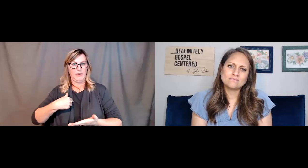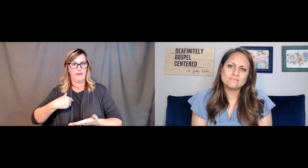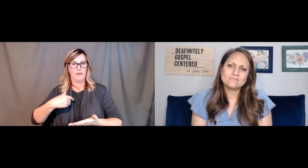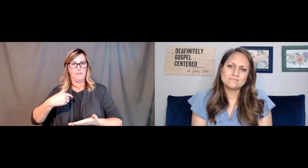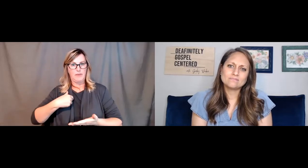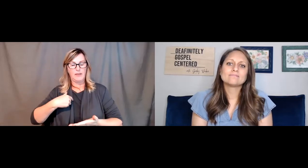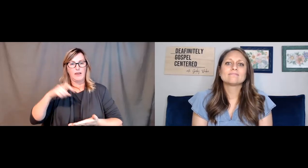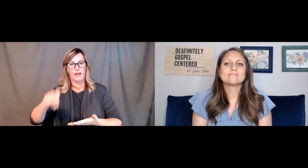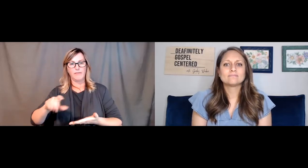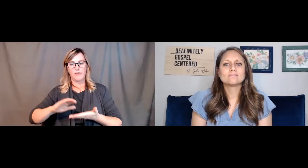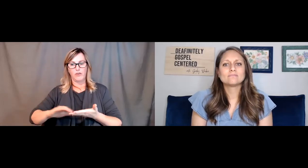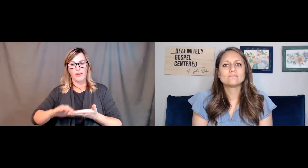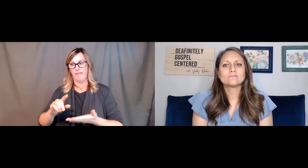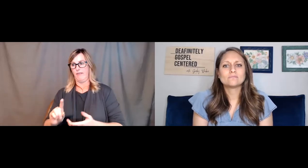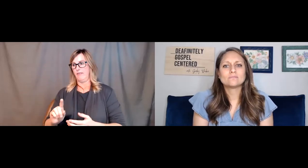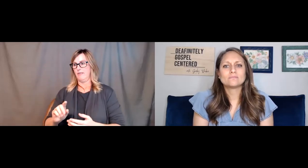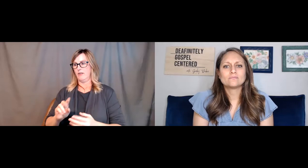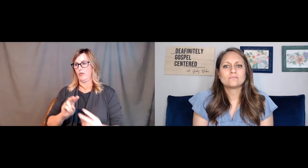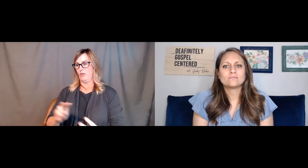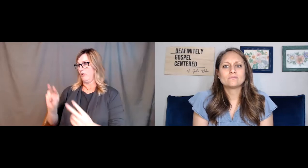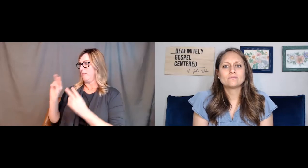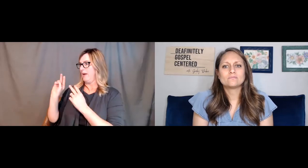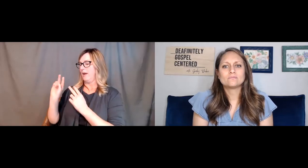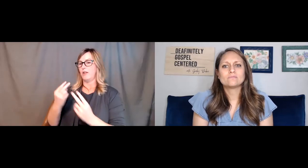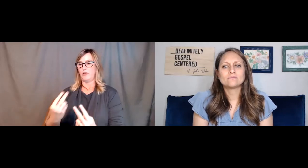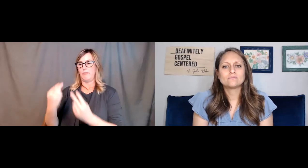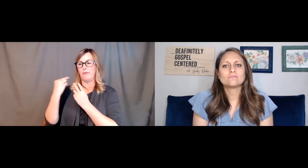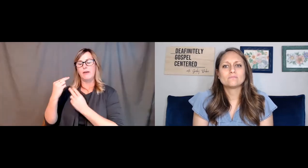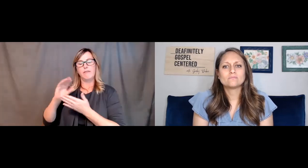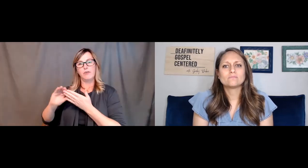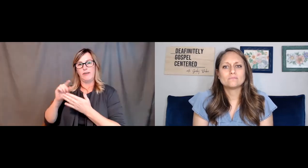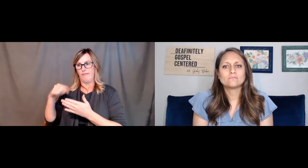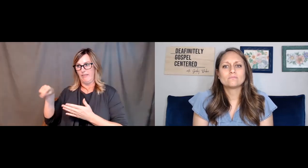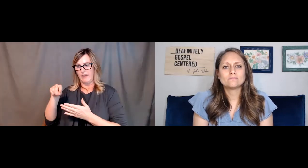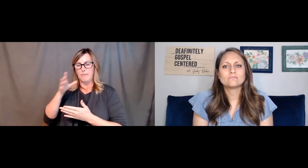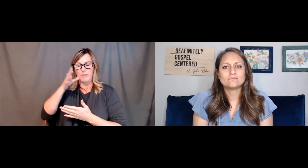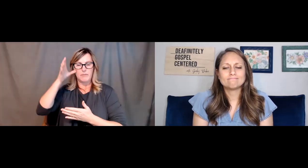My parents have to forgive Mm. me. I have to forgive Mm-hmm. them,